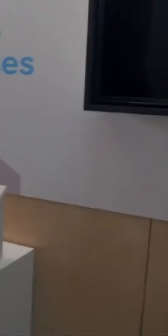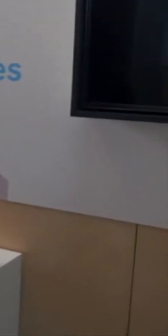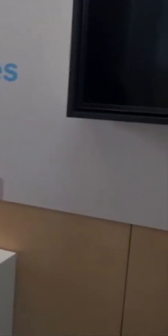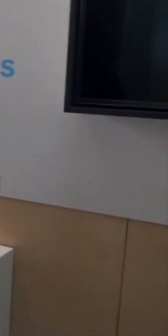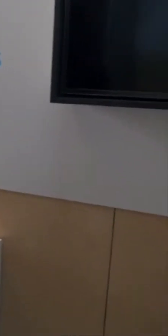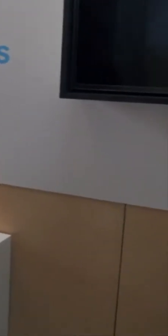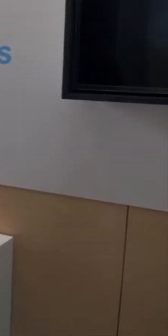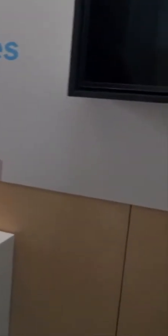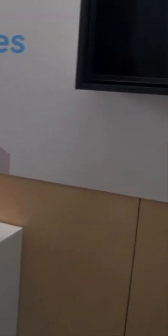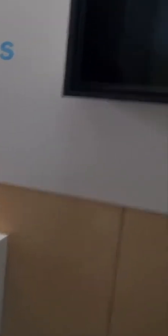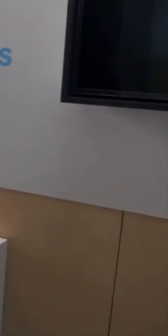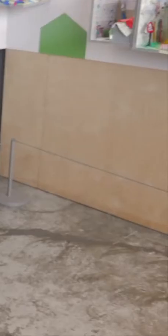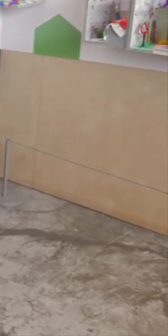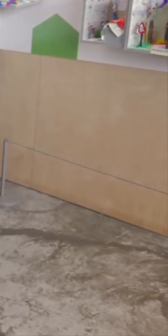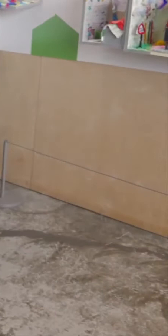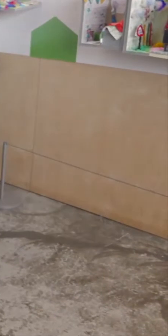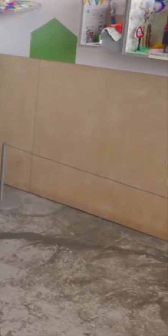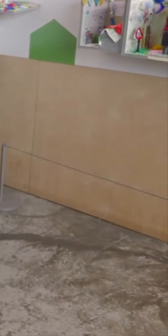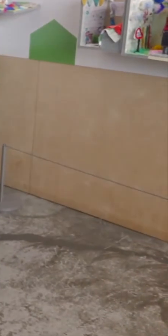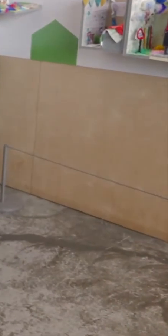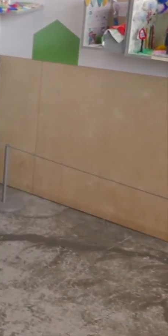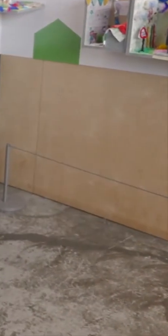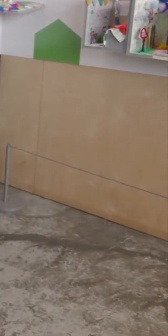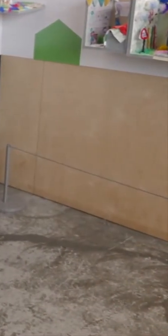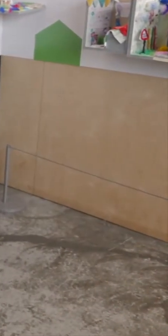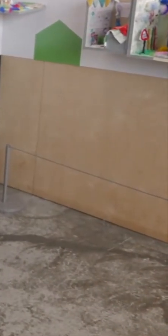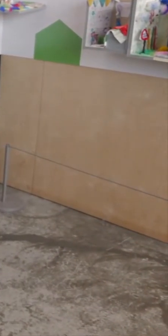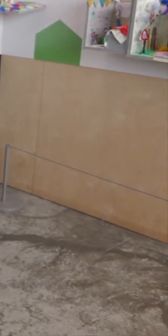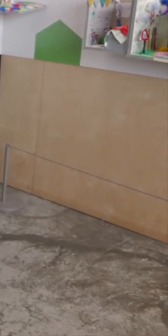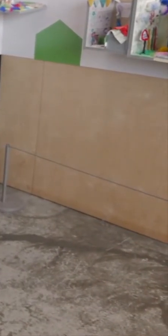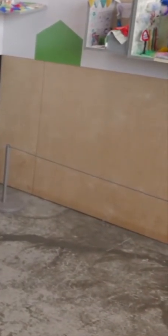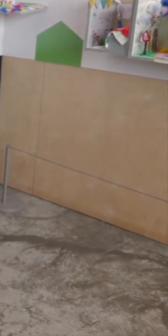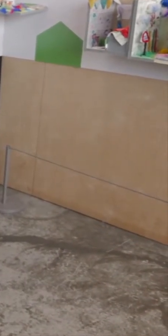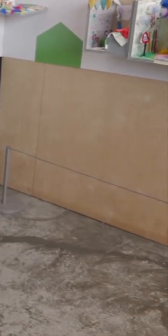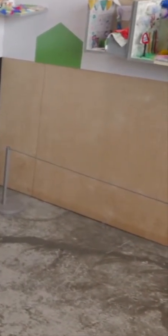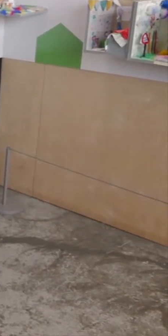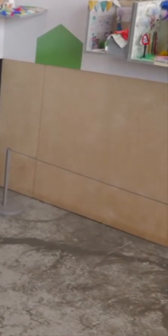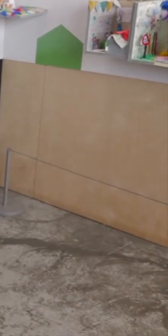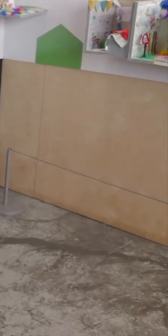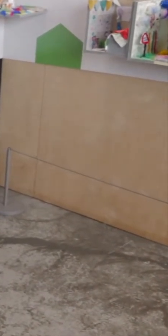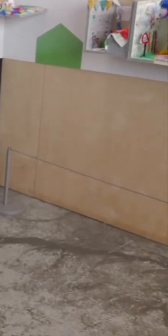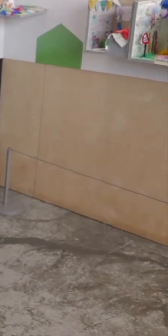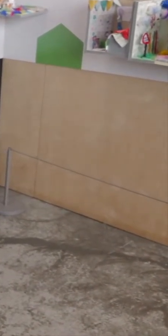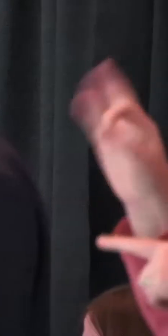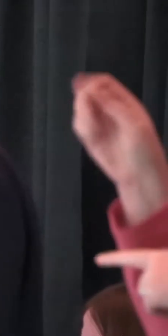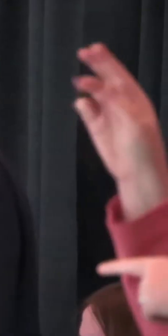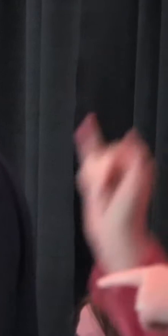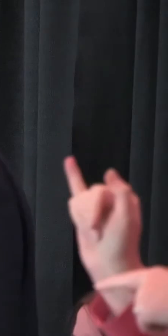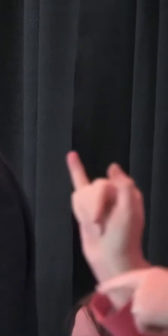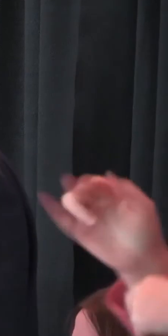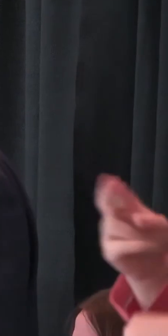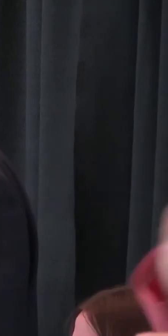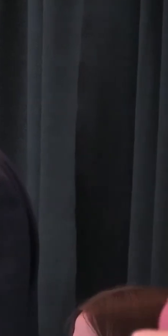as I said, I think have taken place in my own community in Kilkenny as well, with the local community and Butler Gallery. So I just really want to